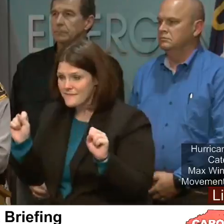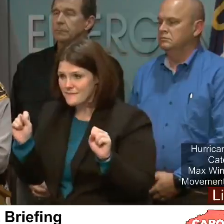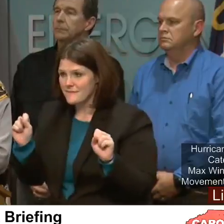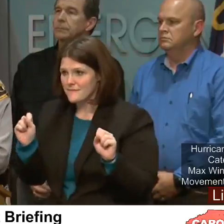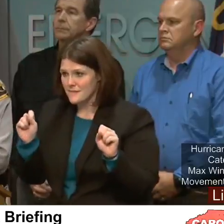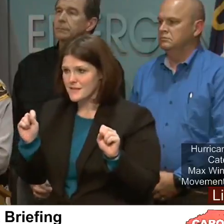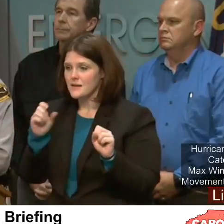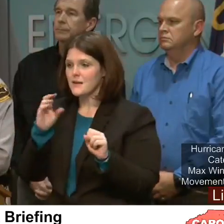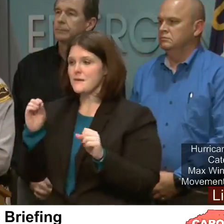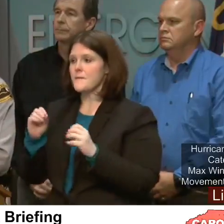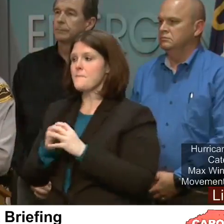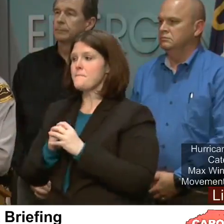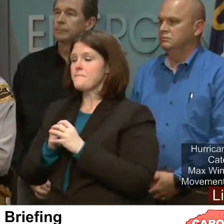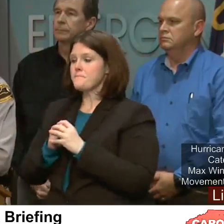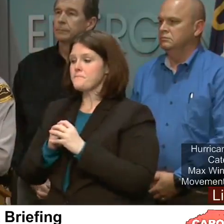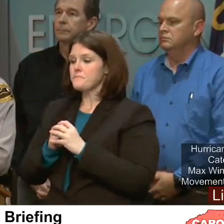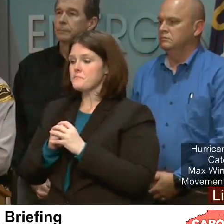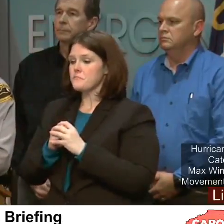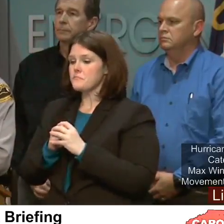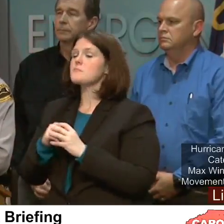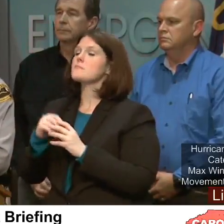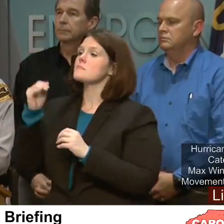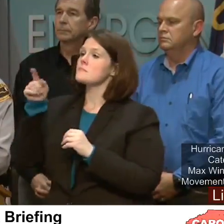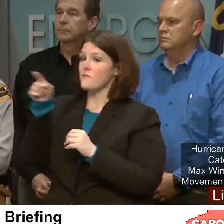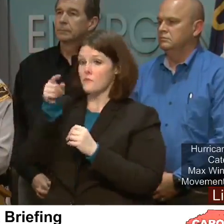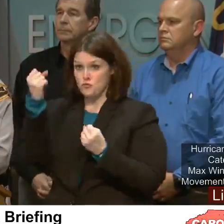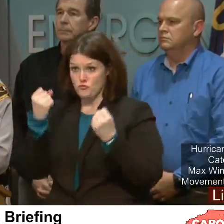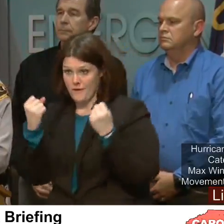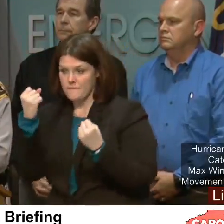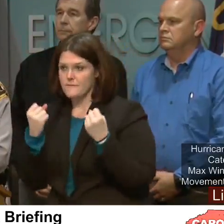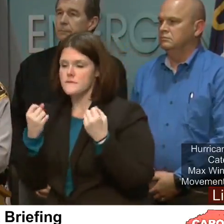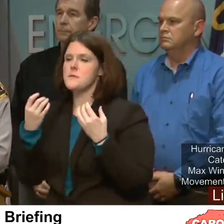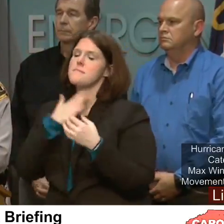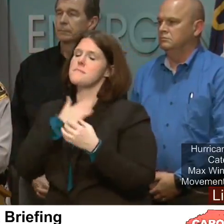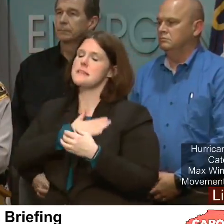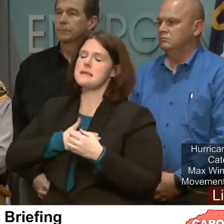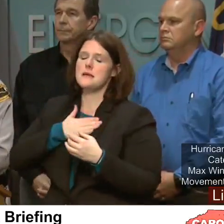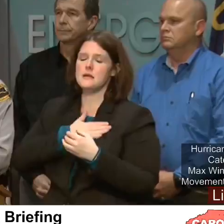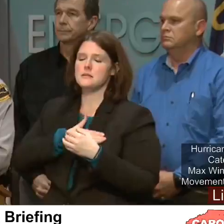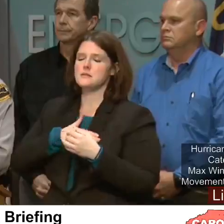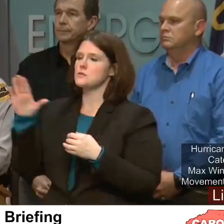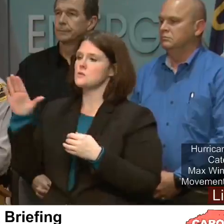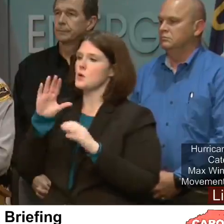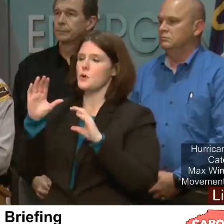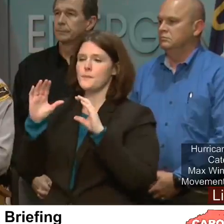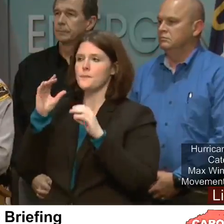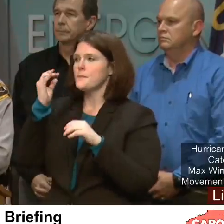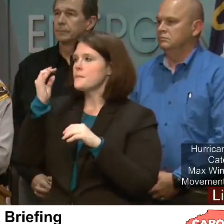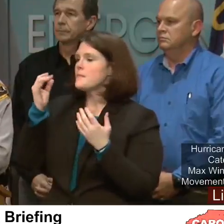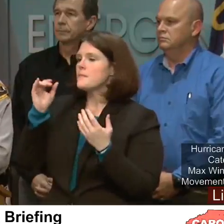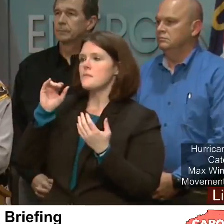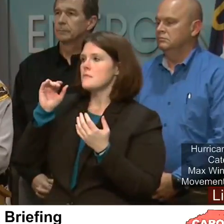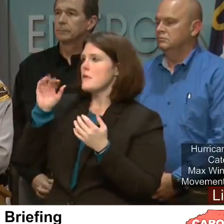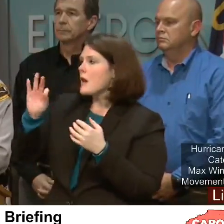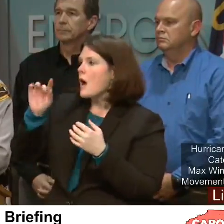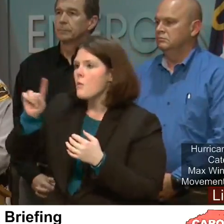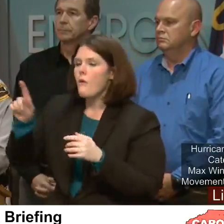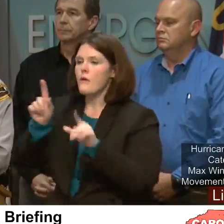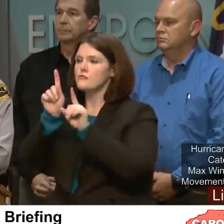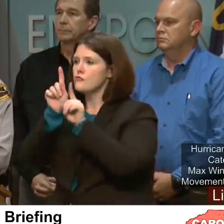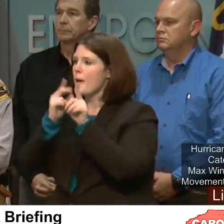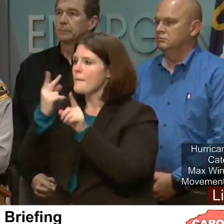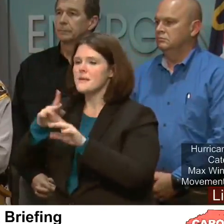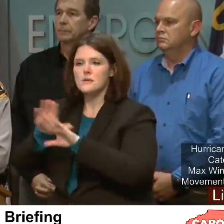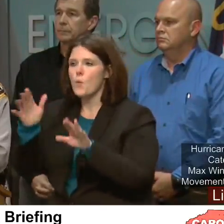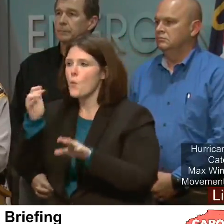responders. Motorists are encouraged, please keep emergency lines of communications such as 911 and Star